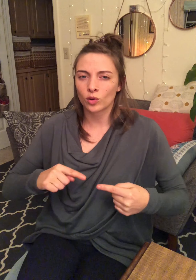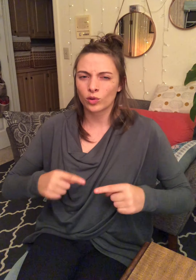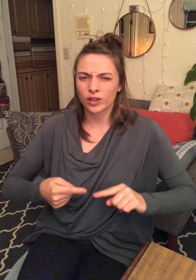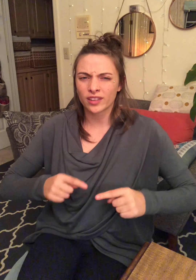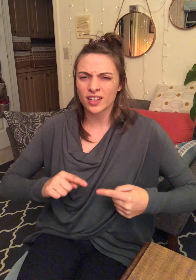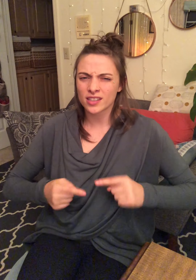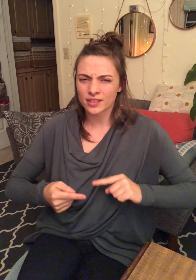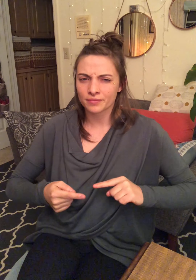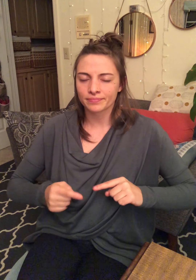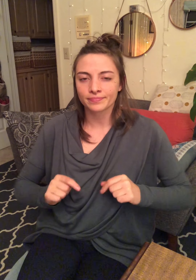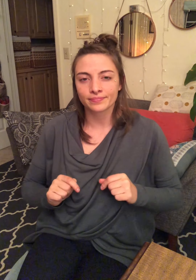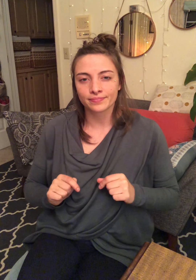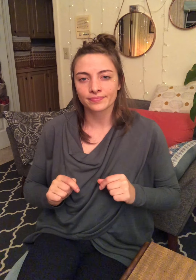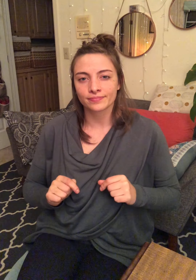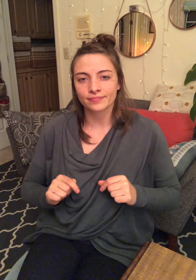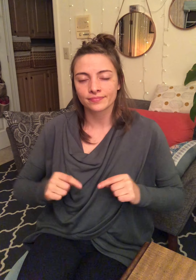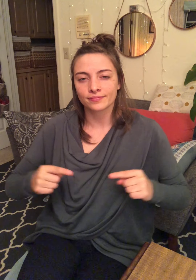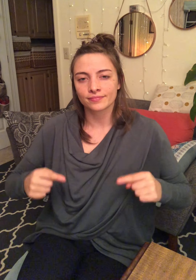or this,